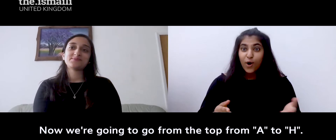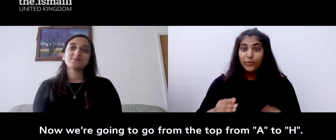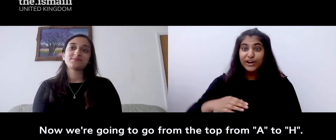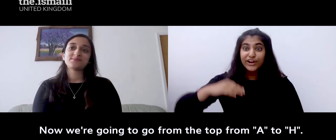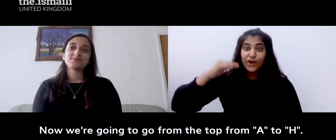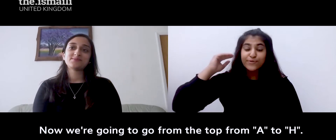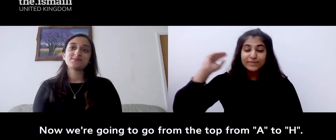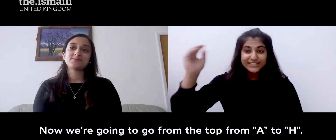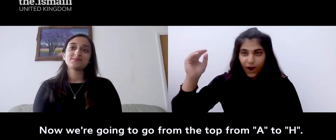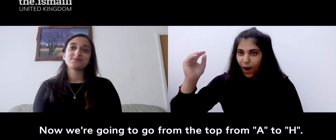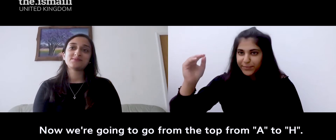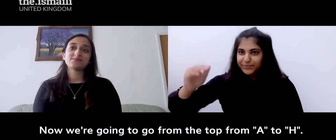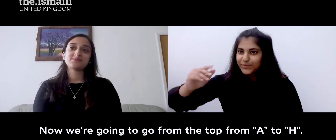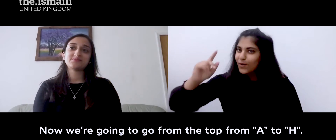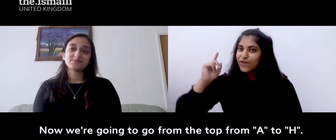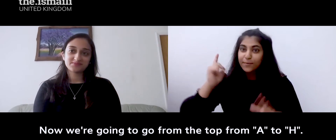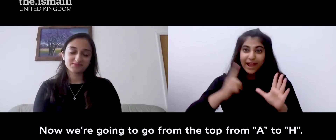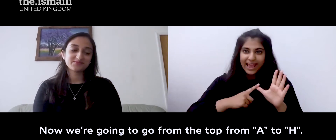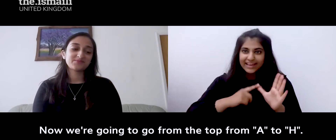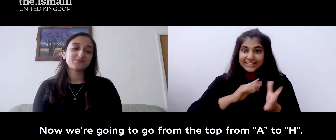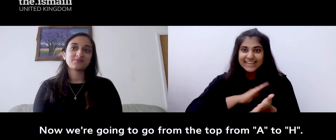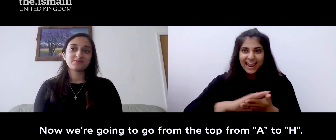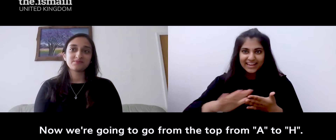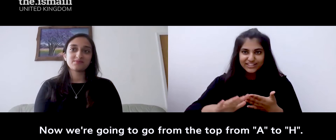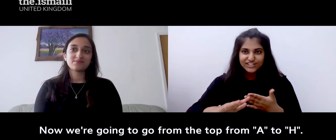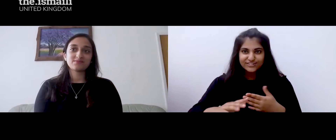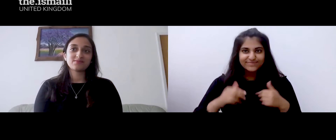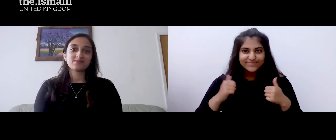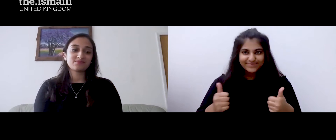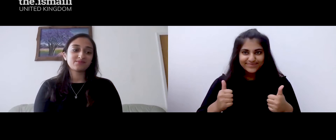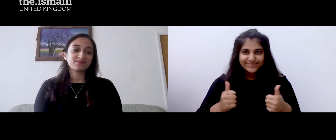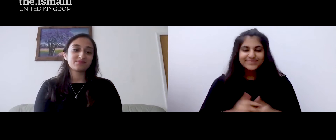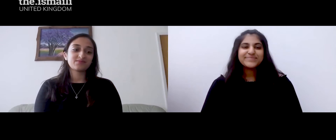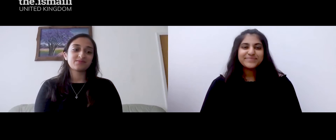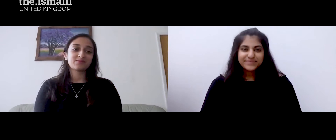Now we're going to go from the top, from A to H.